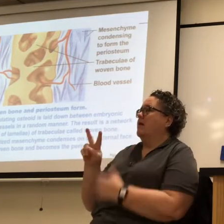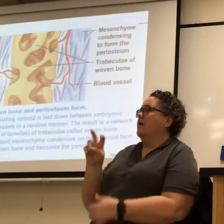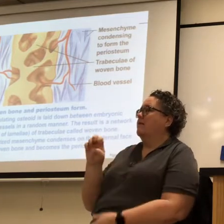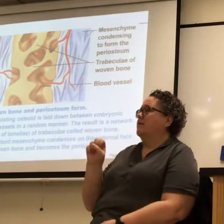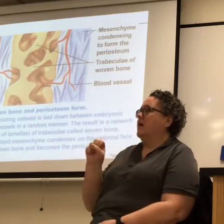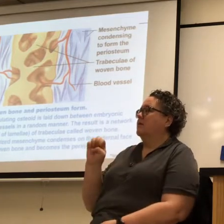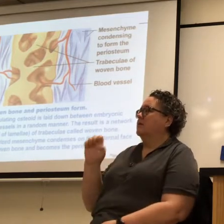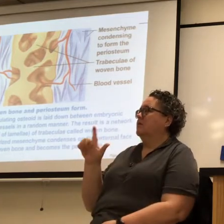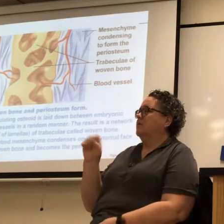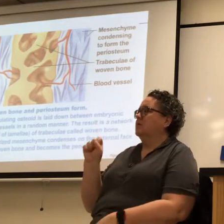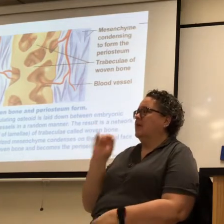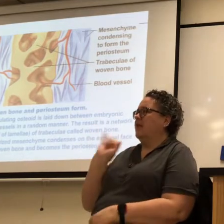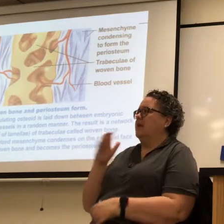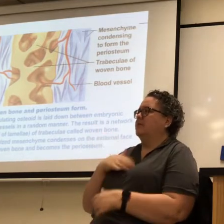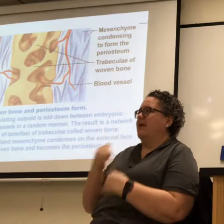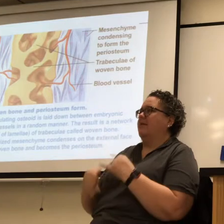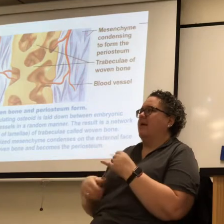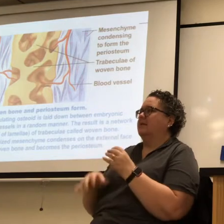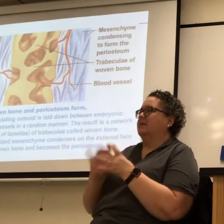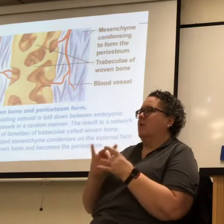I'll add that as my last note.